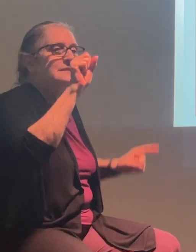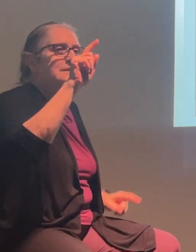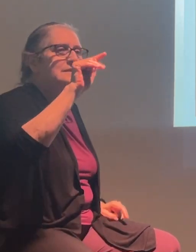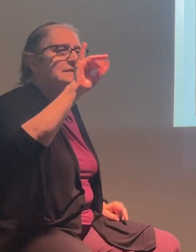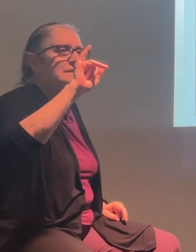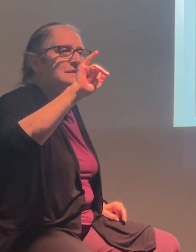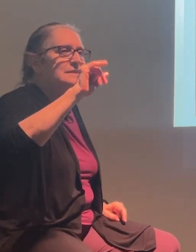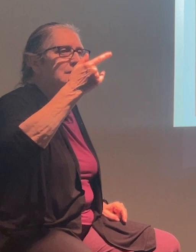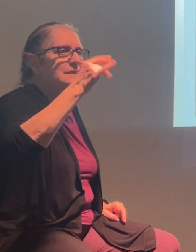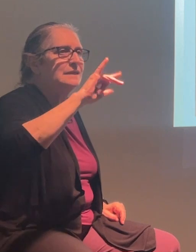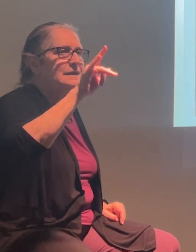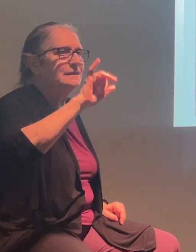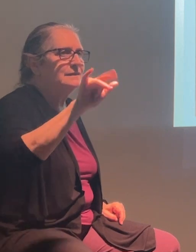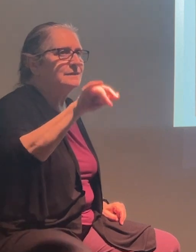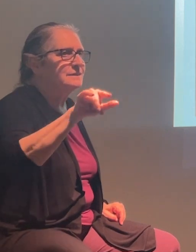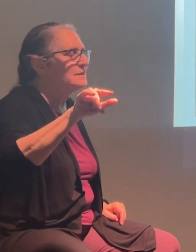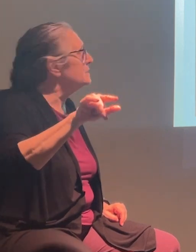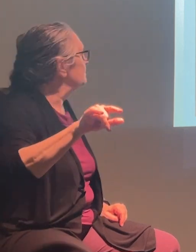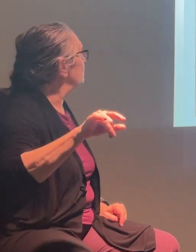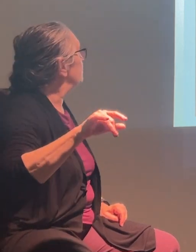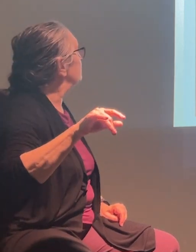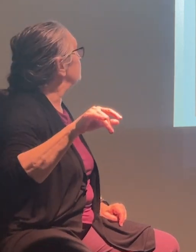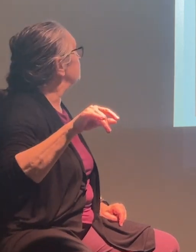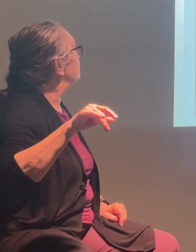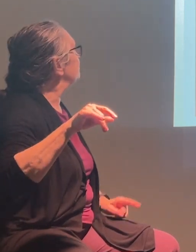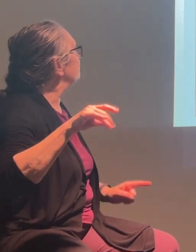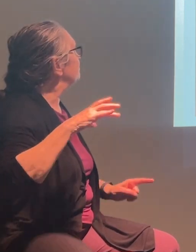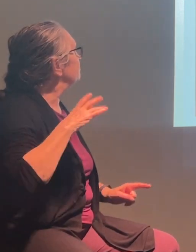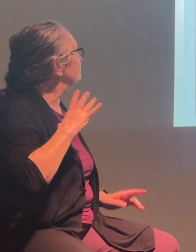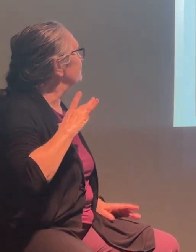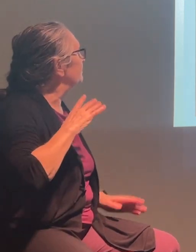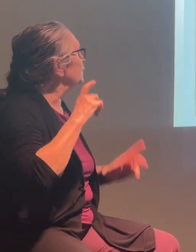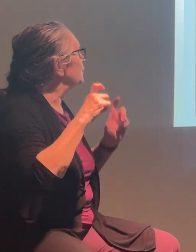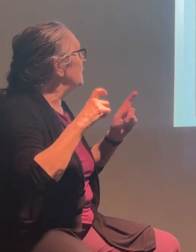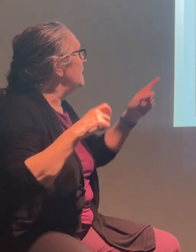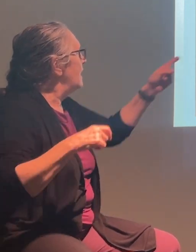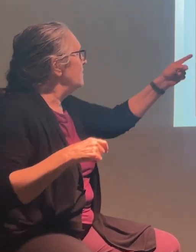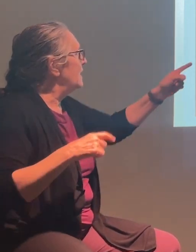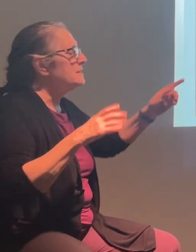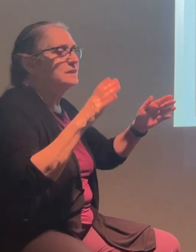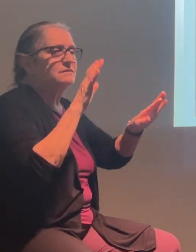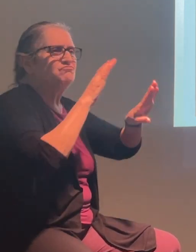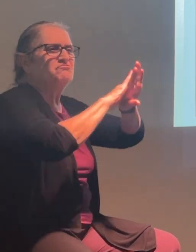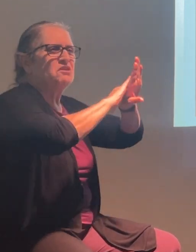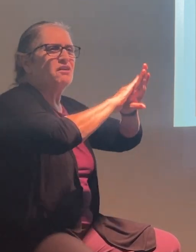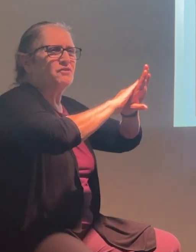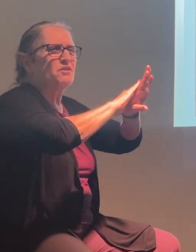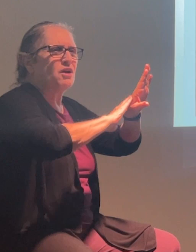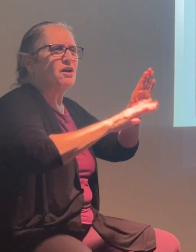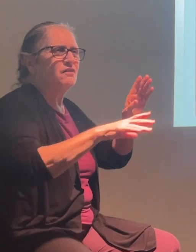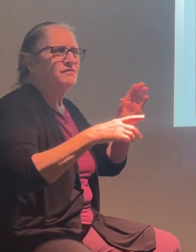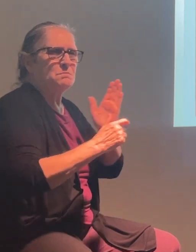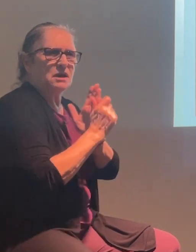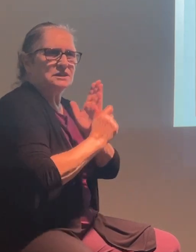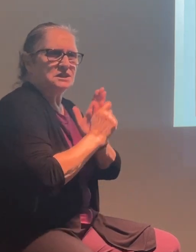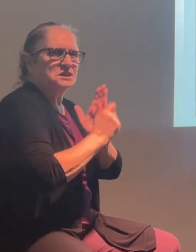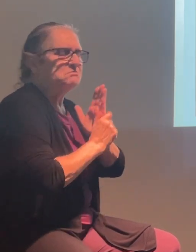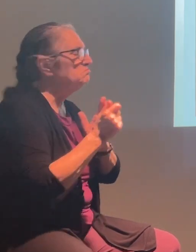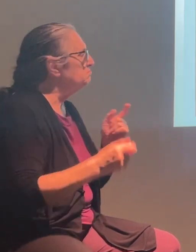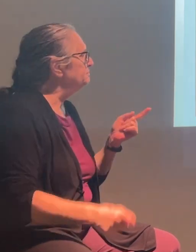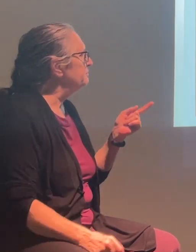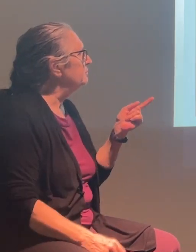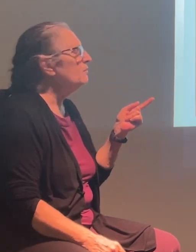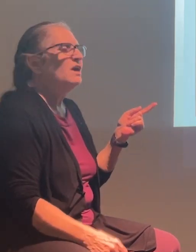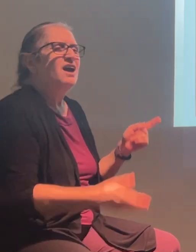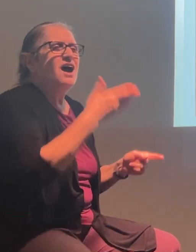Stieglitz purchased. And this is one of the cover of Camera Note magazine. I forgot to ask